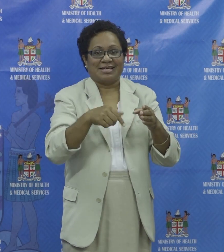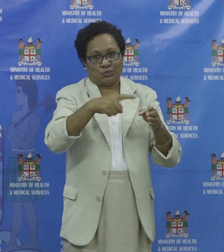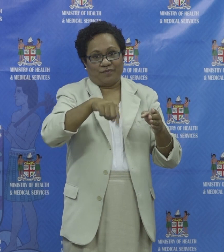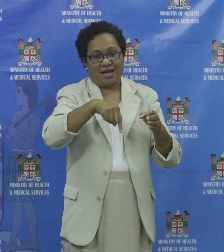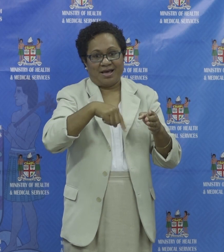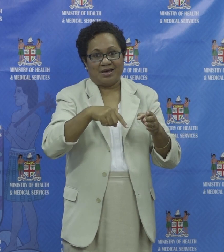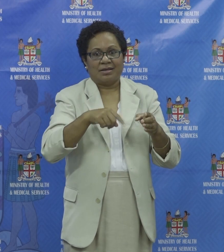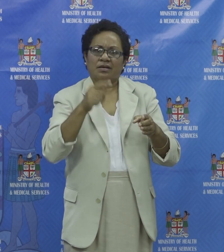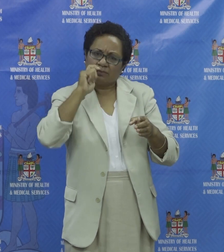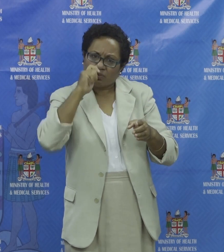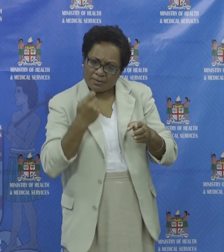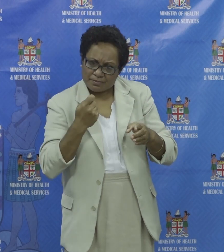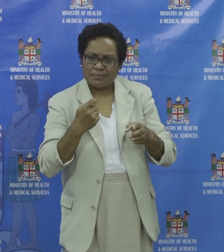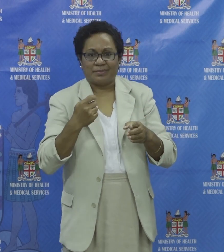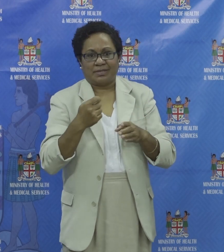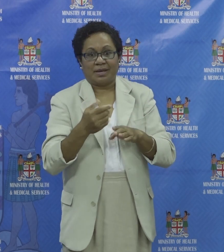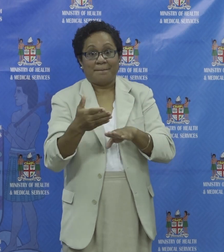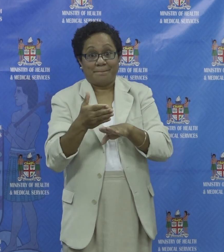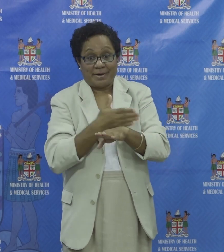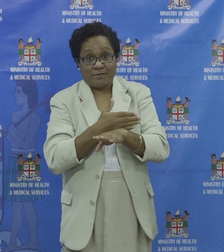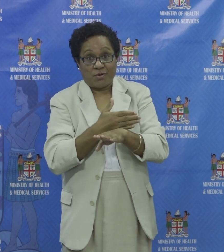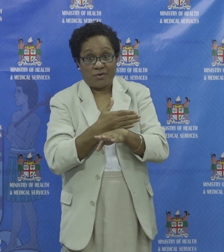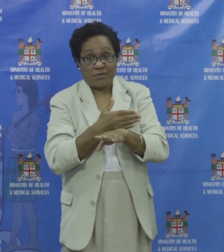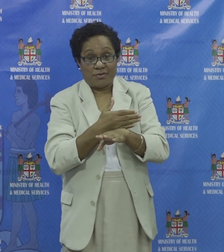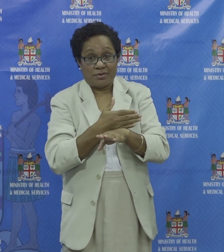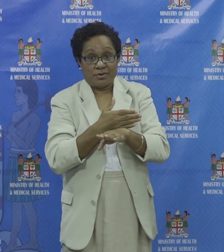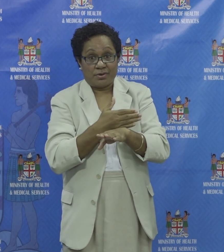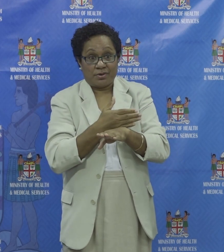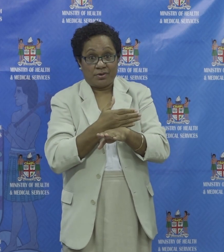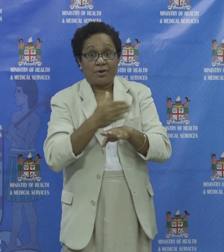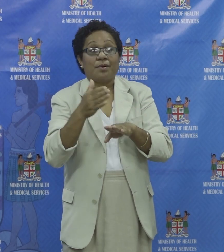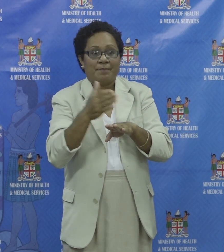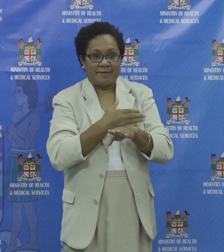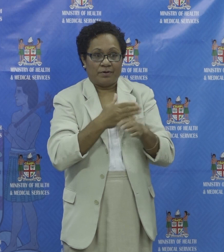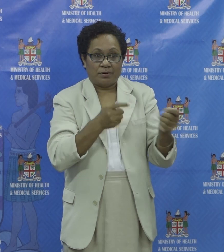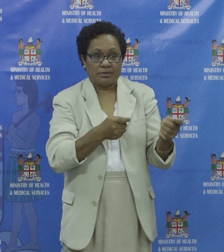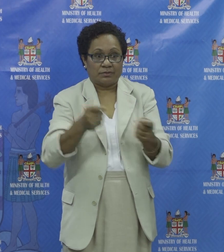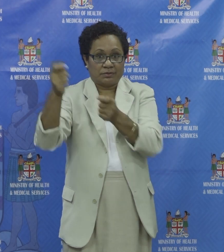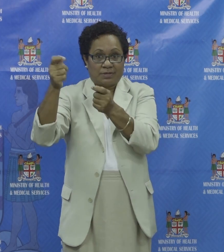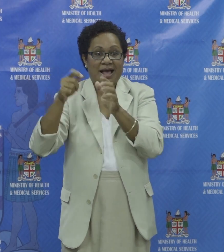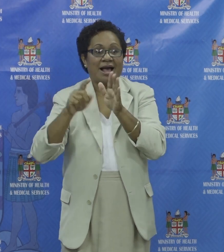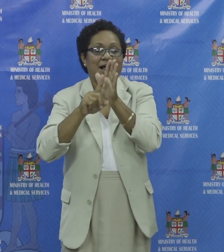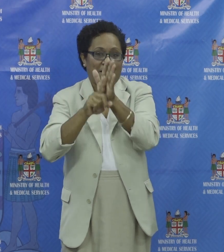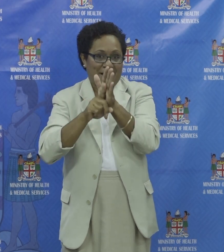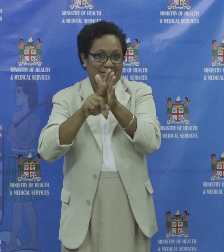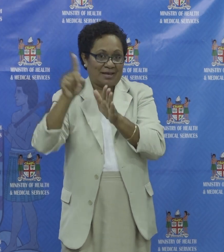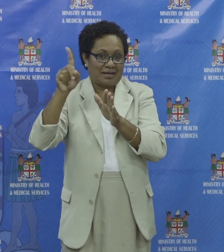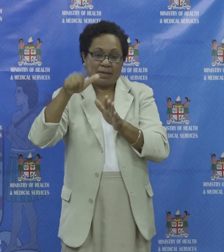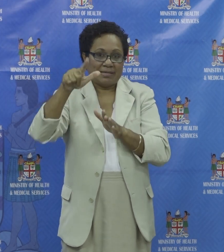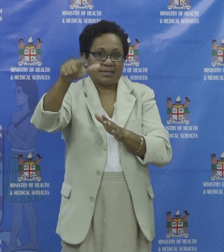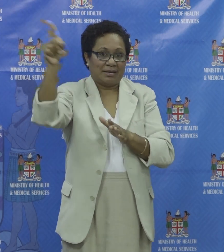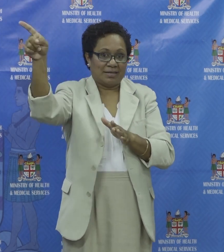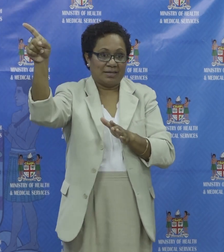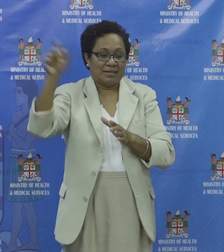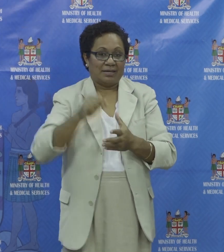of the exit protocol before her scheduled transfer to Lambasa. It is suspected that she caught the